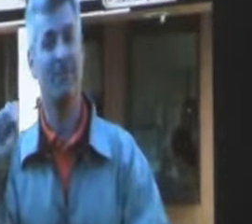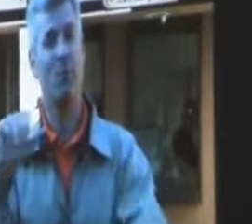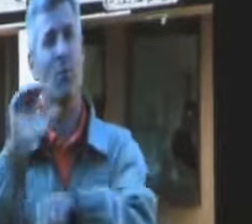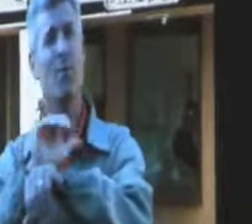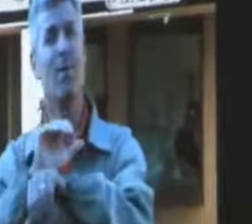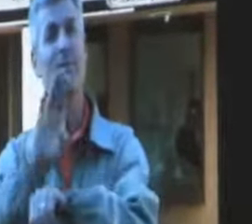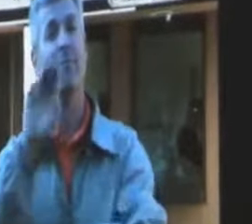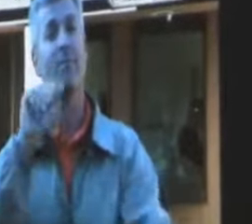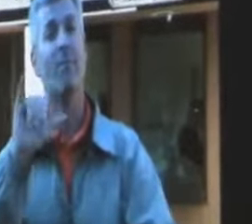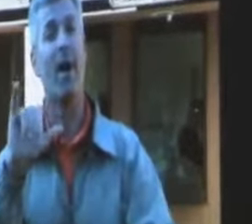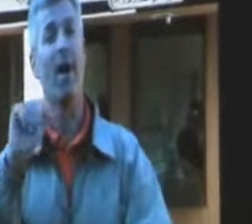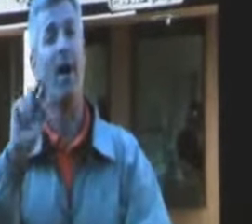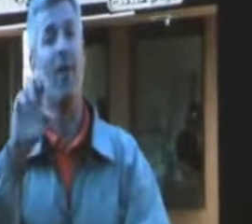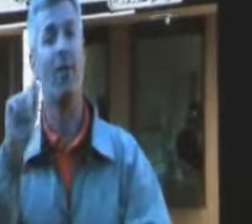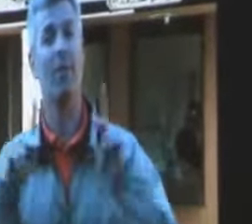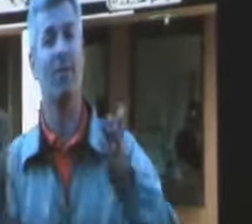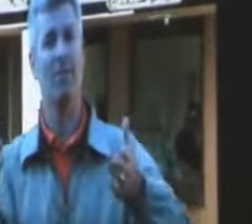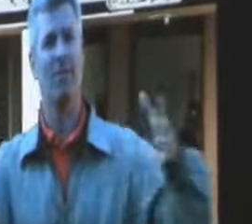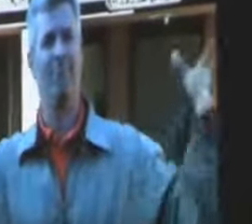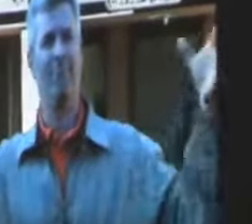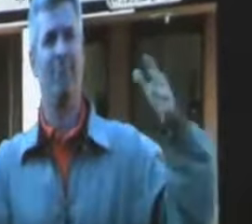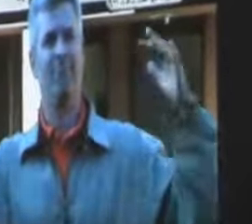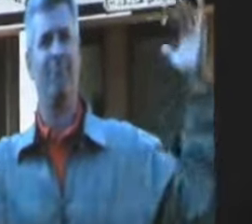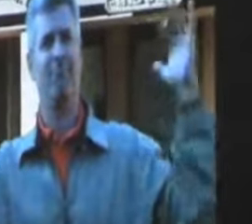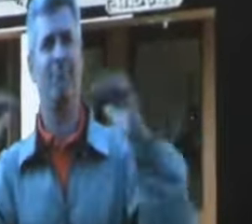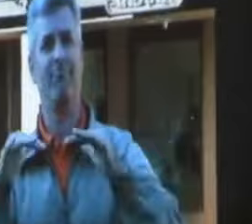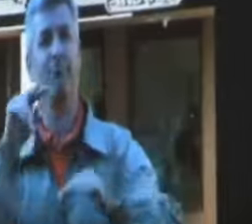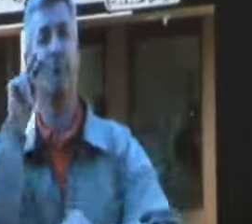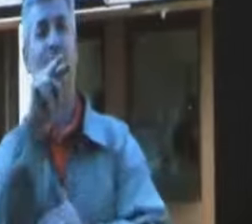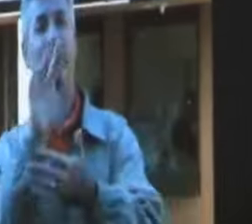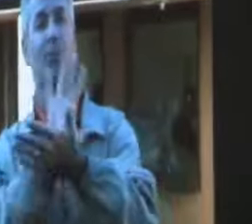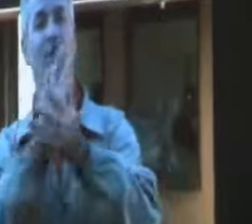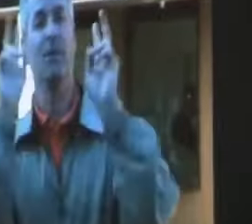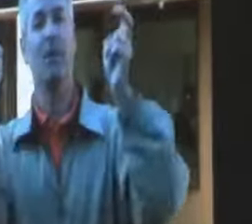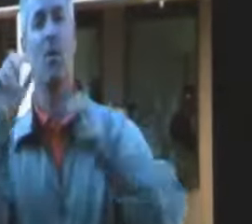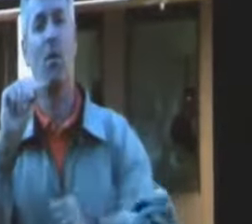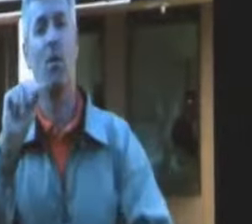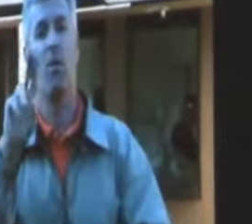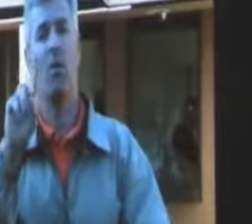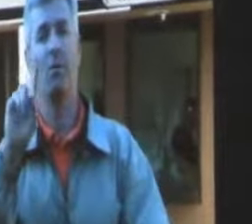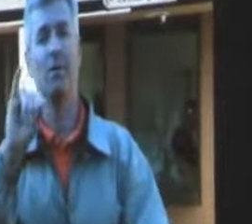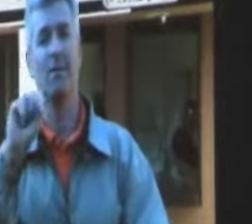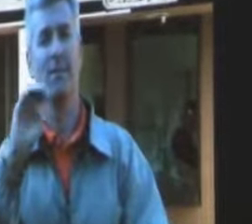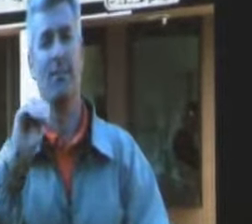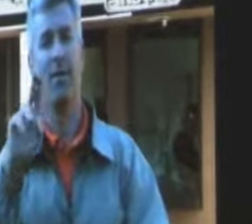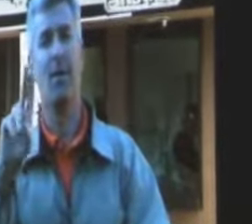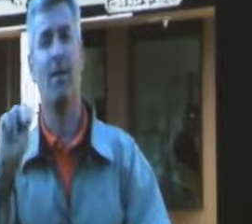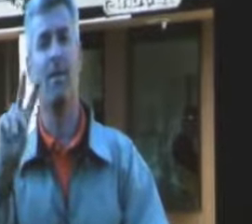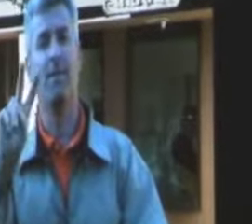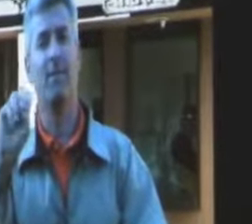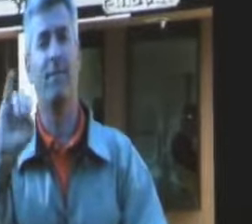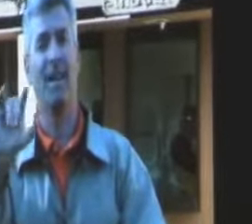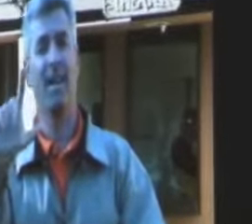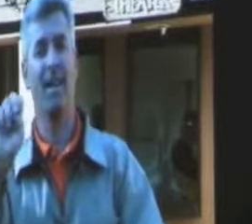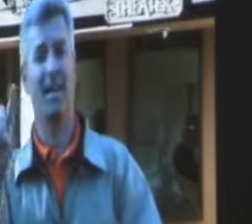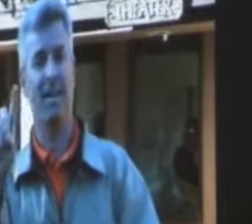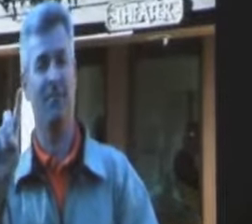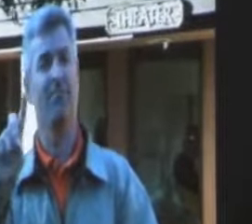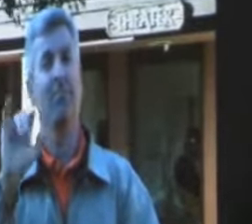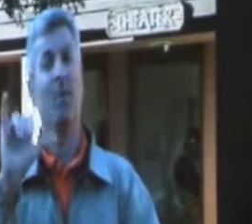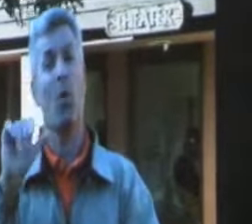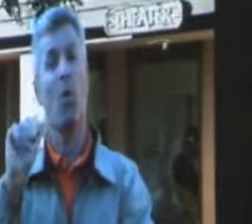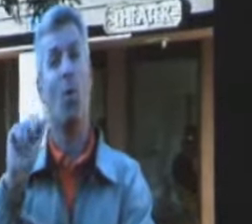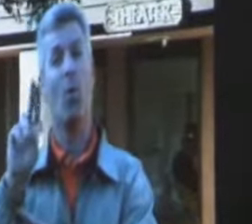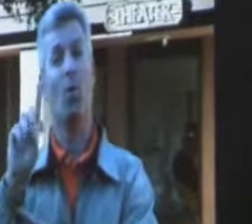compared to things like racism and sexism. There's a discussion in signing